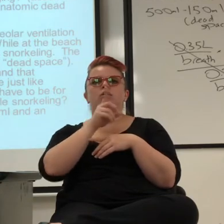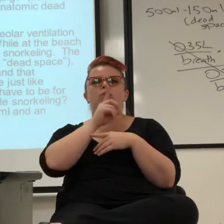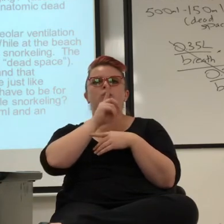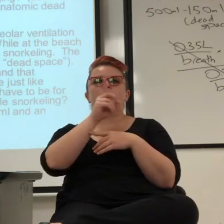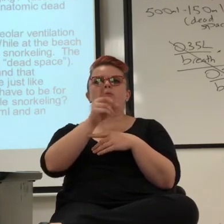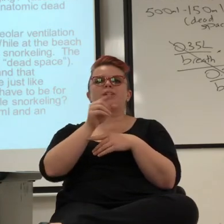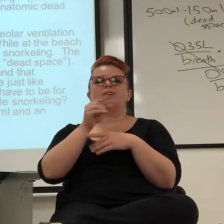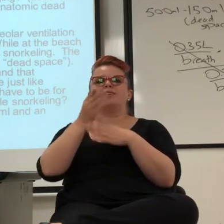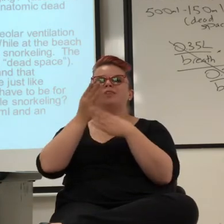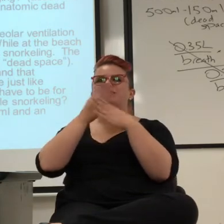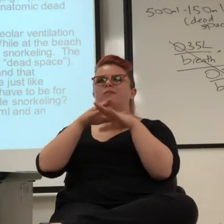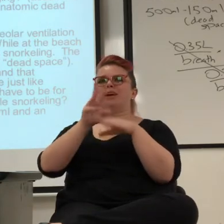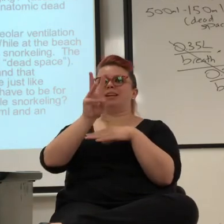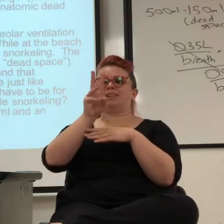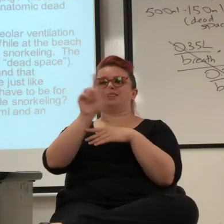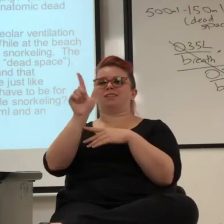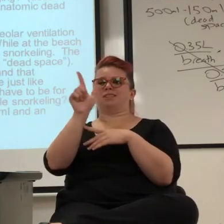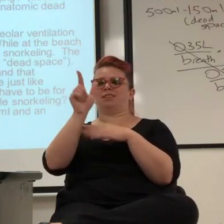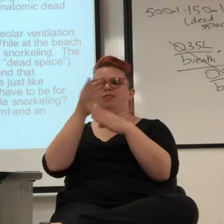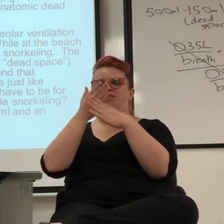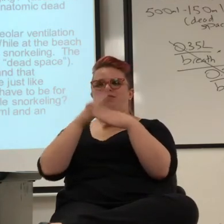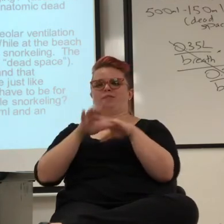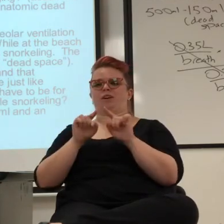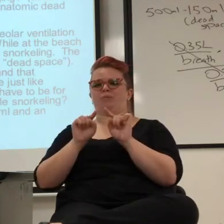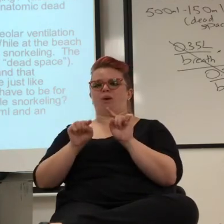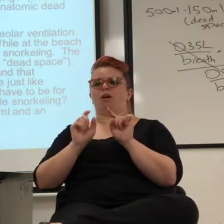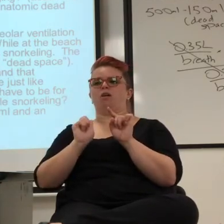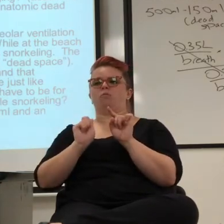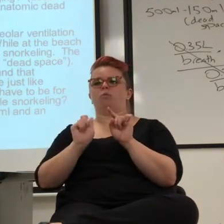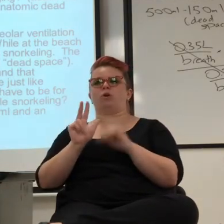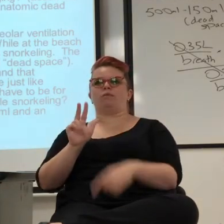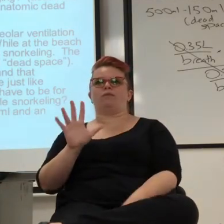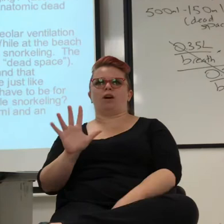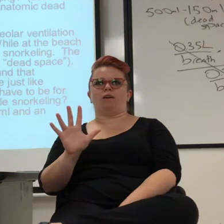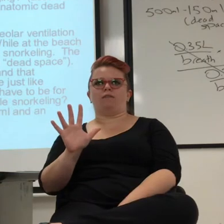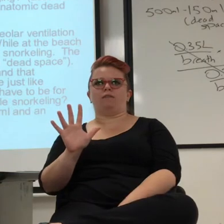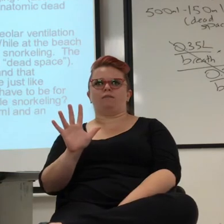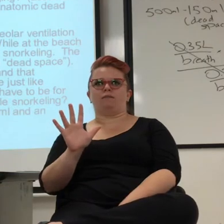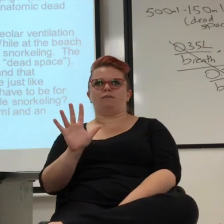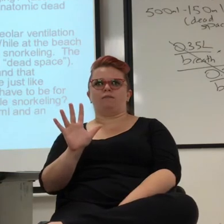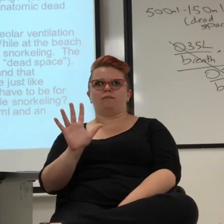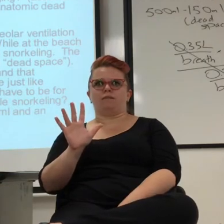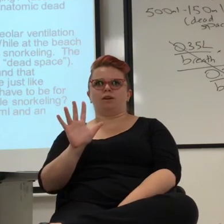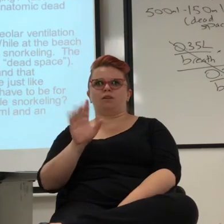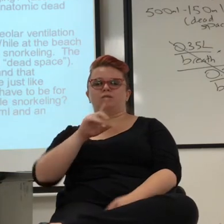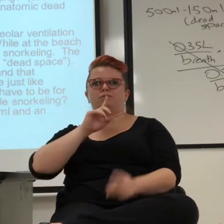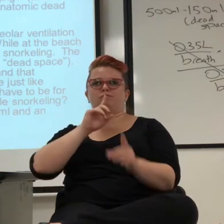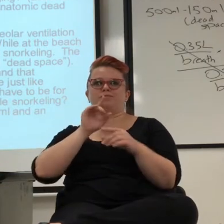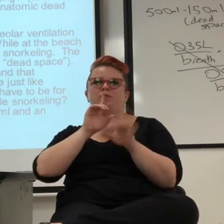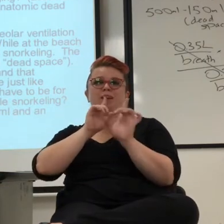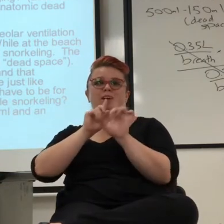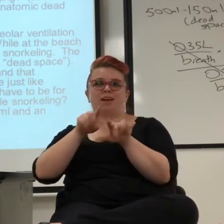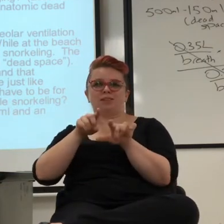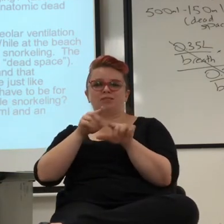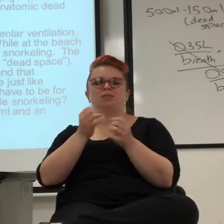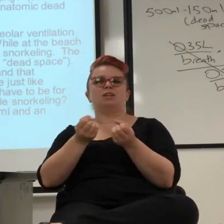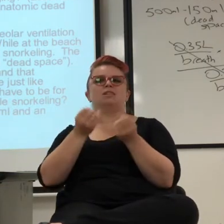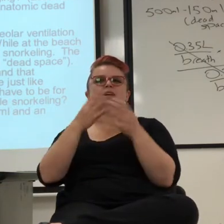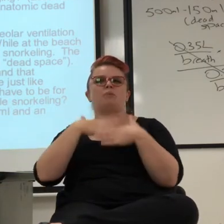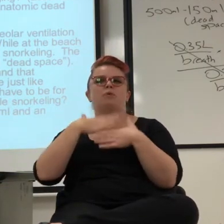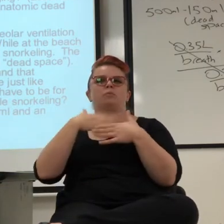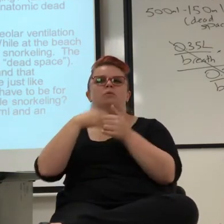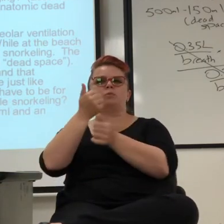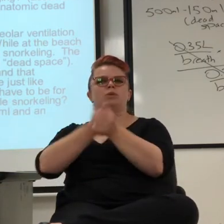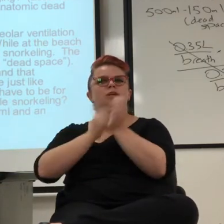you're dividing 6 liters by 0.35. And that gives you how many breaths per minute